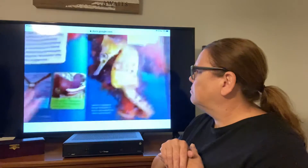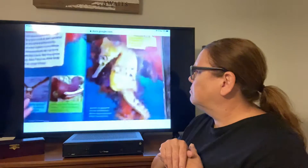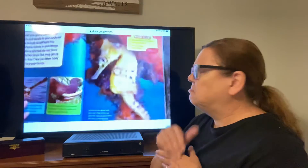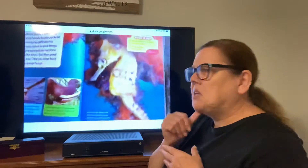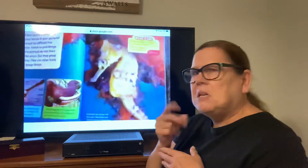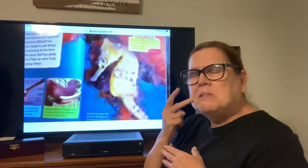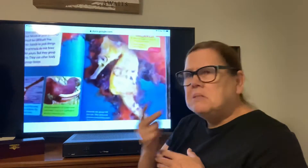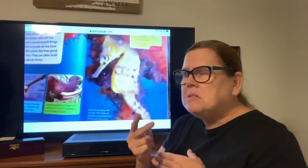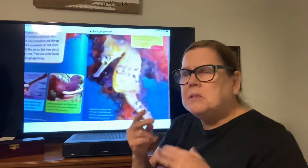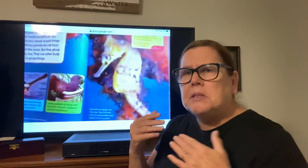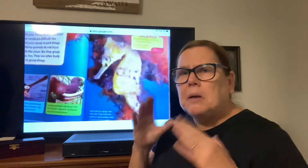yet.